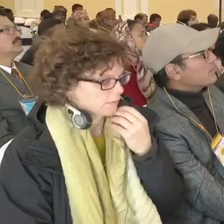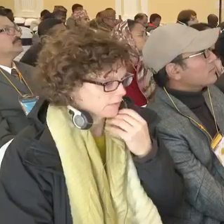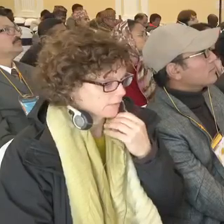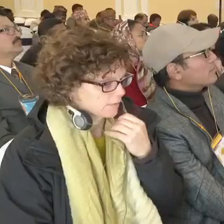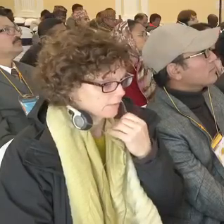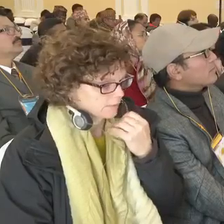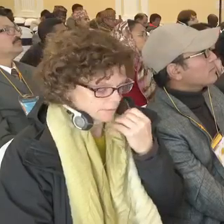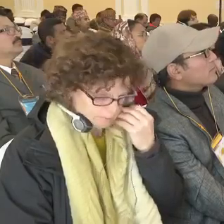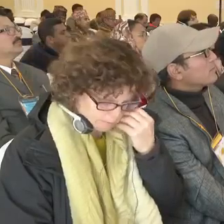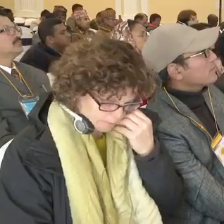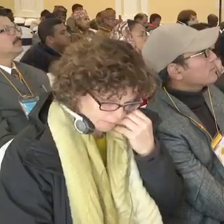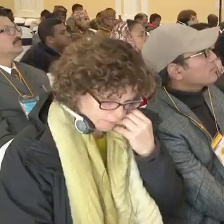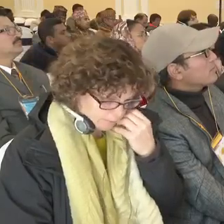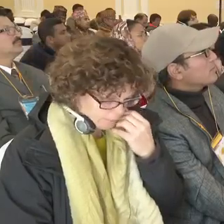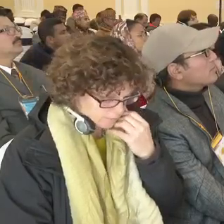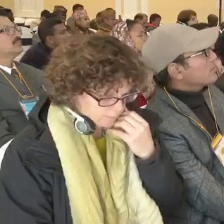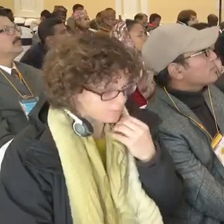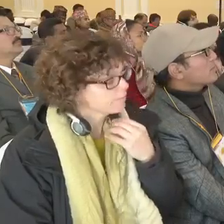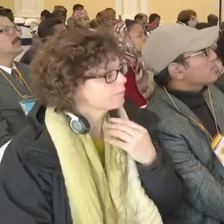Disabilities are